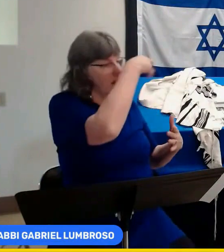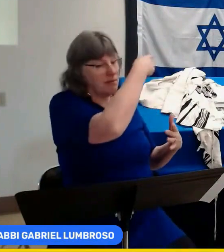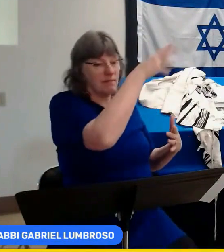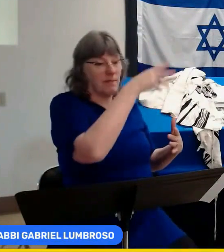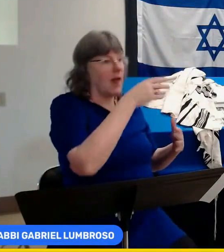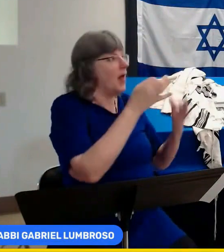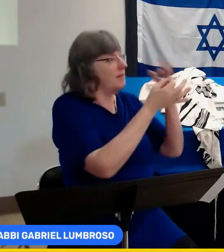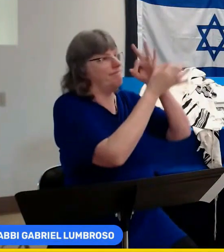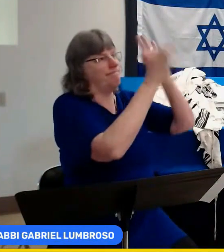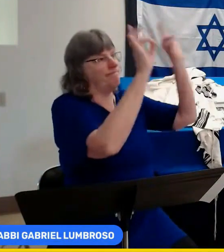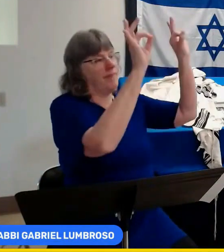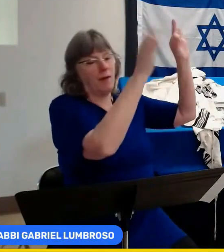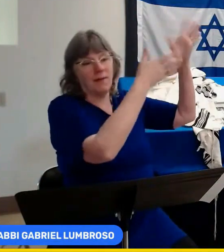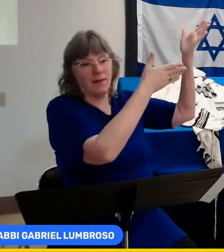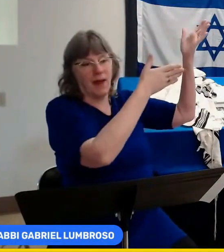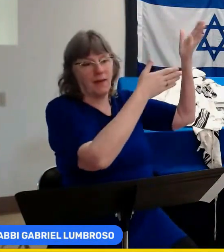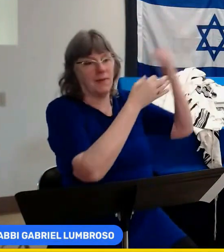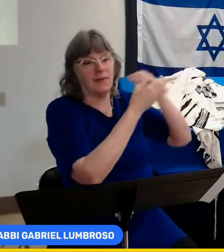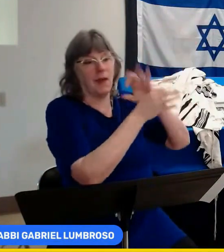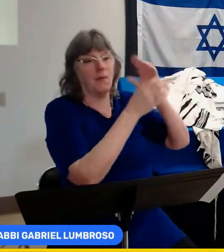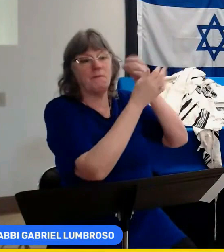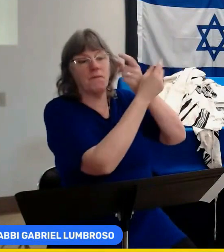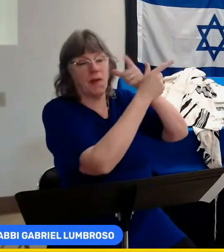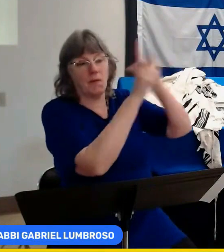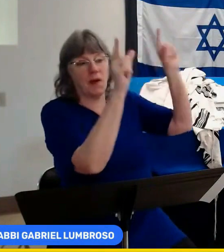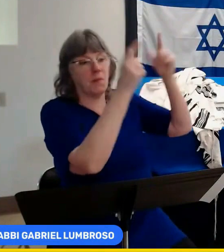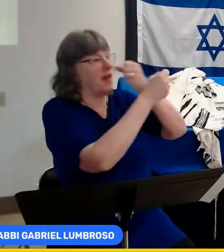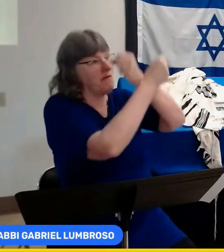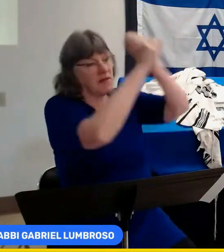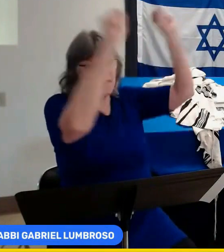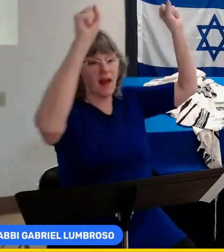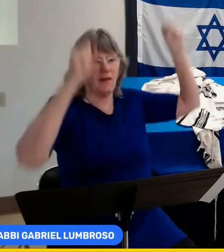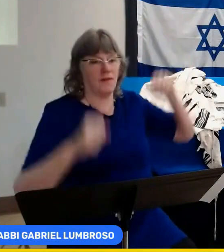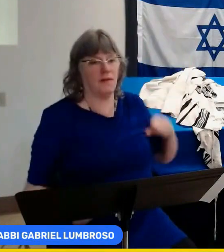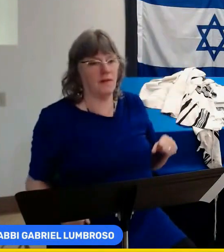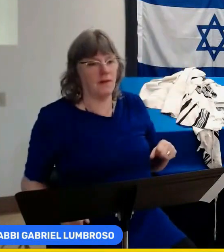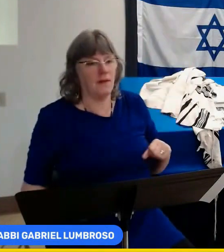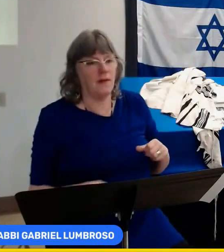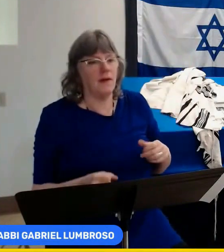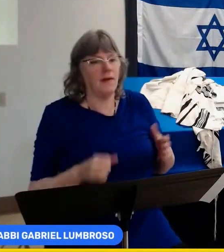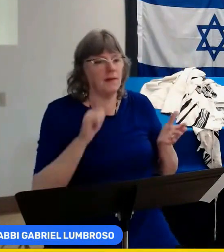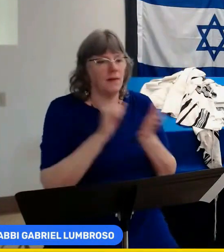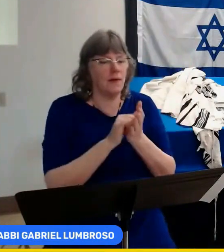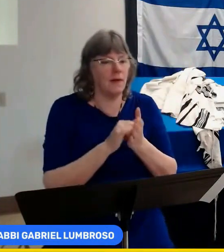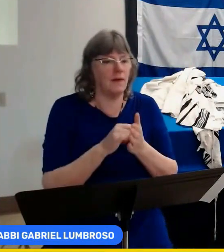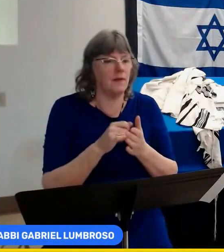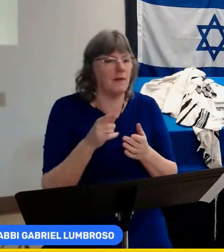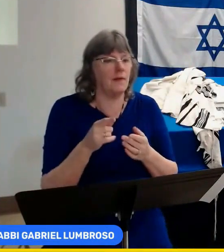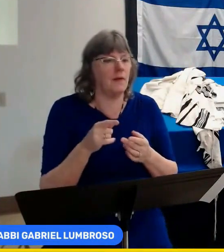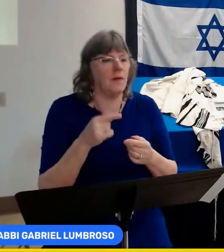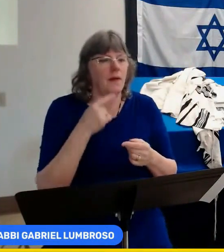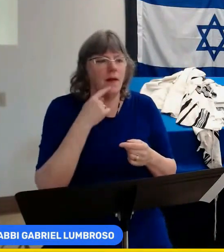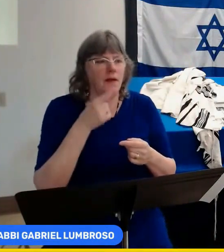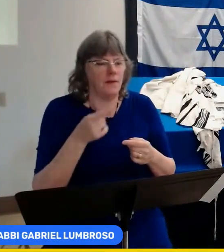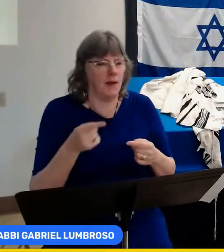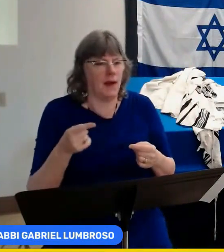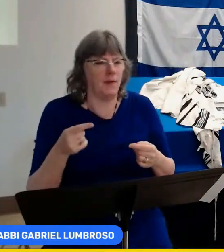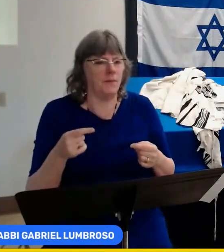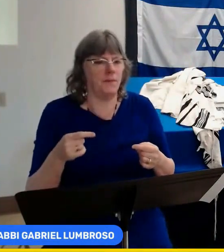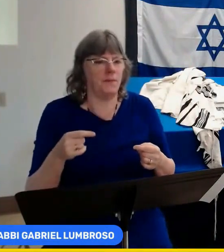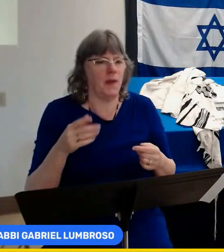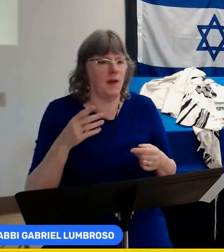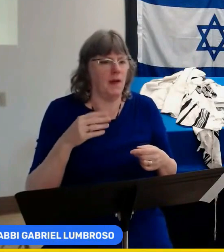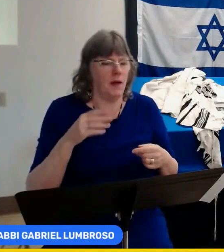is not a New Testament concept. It's a Moses, you know, the gap people say Moses is taken out of the picture because of